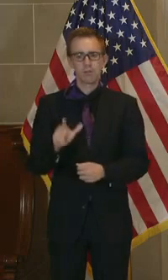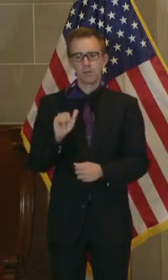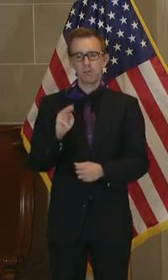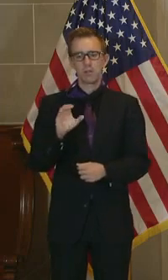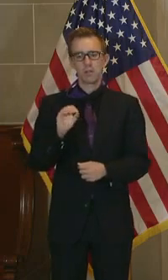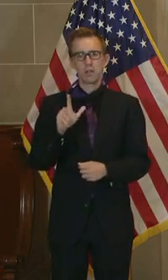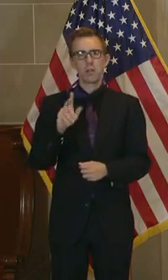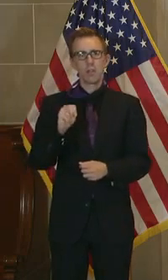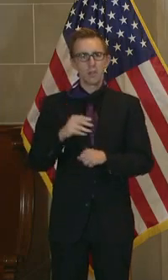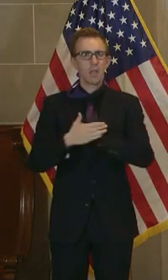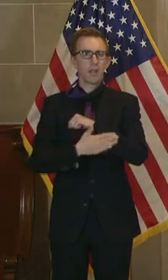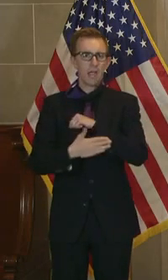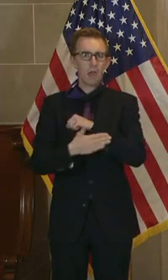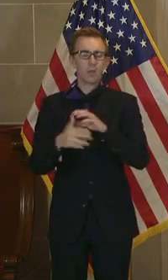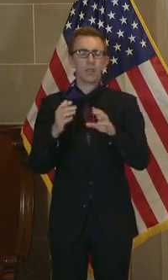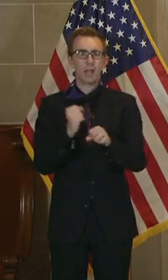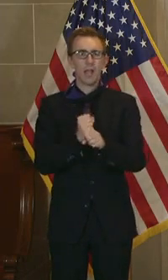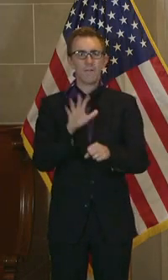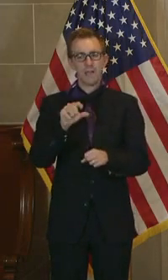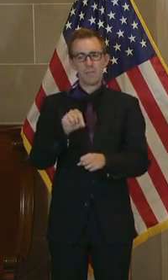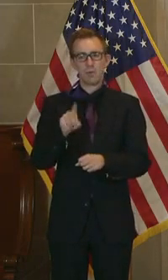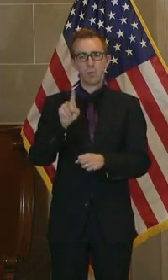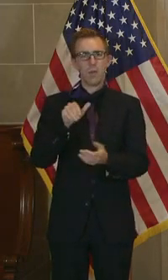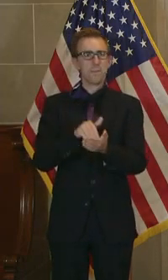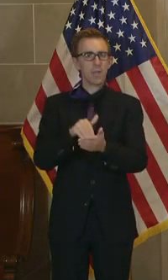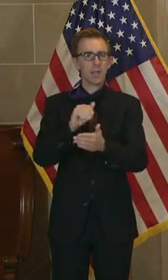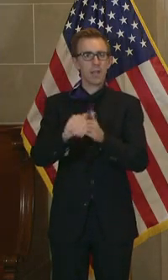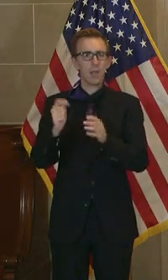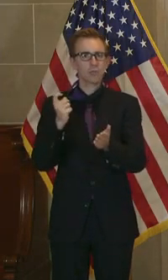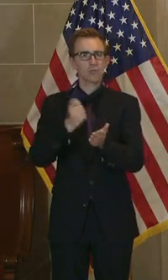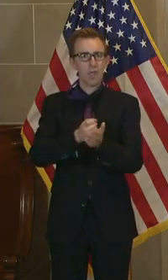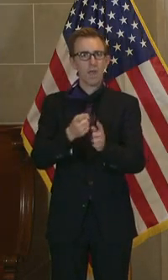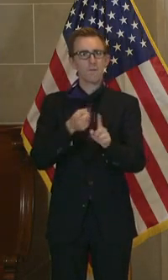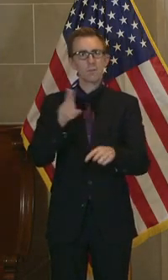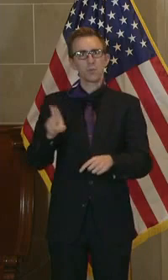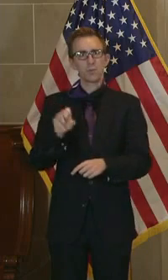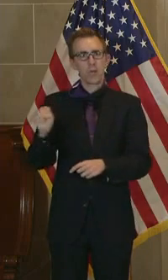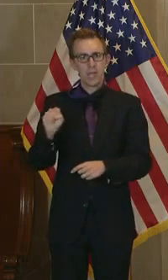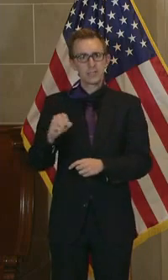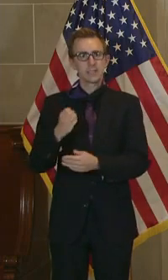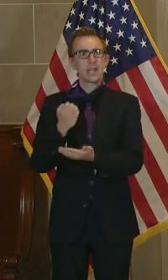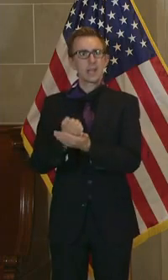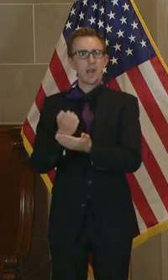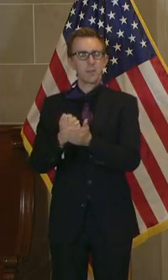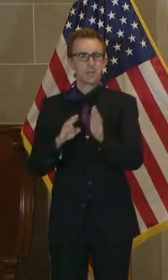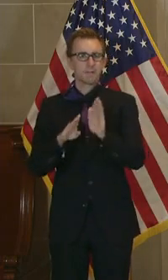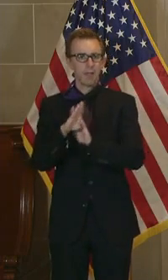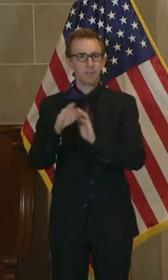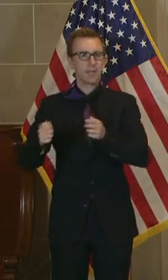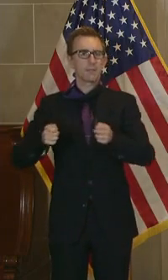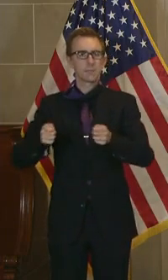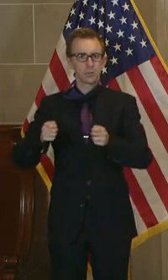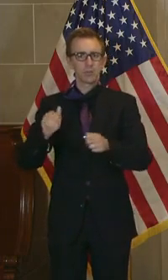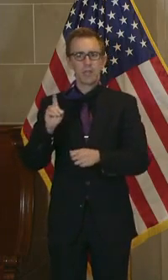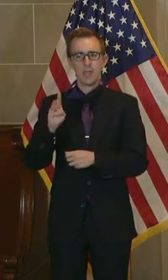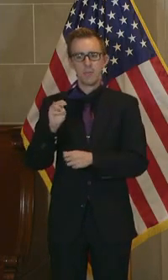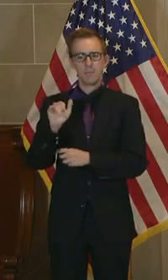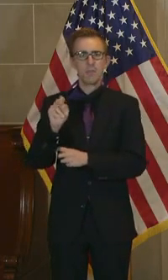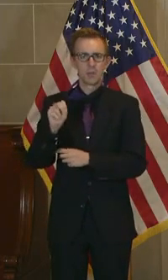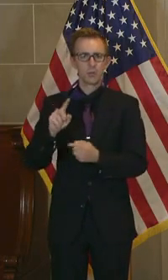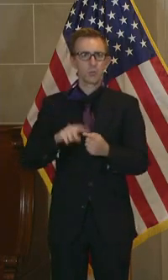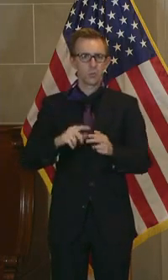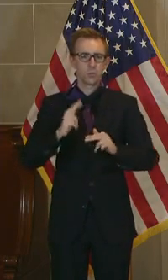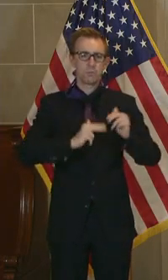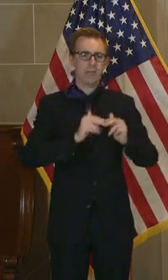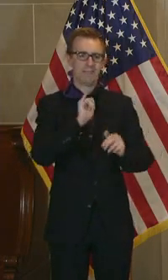received $5.1 million grant from the United States Economic Development Administration to build this